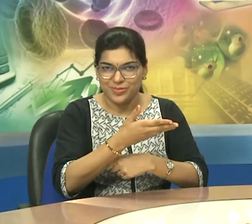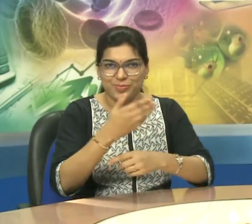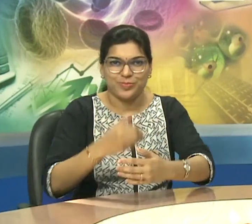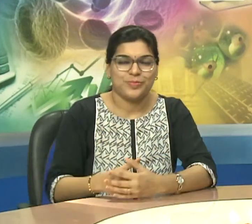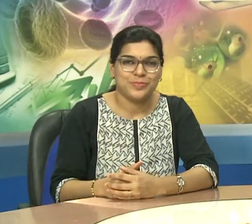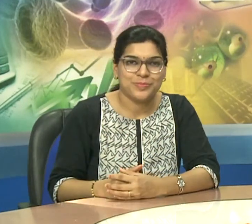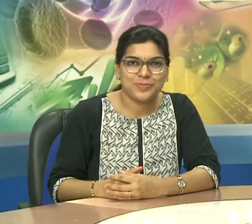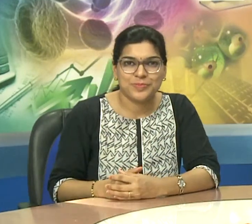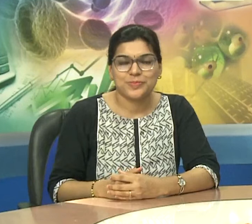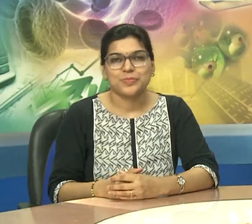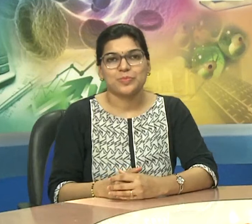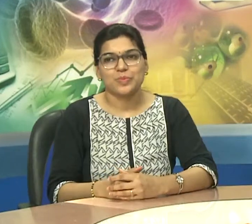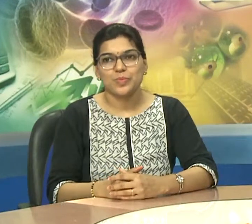towards its mate.